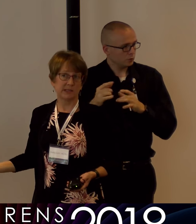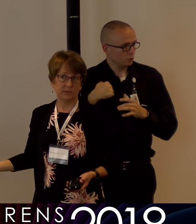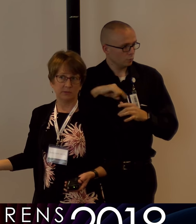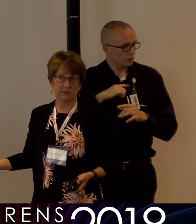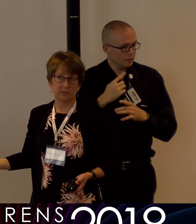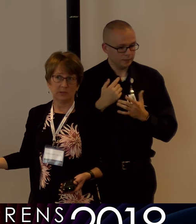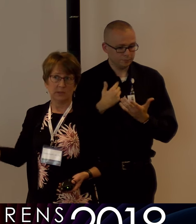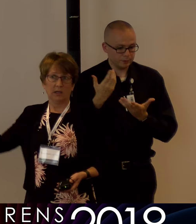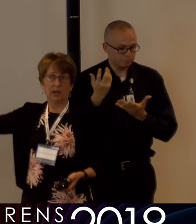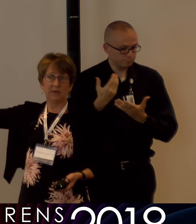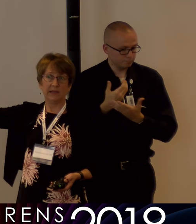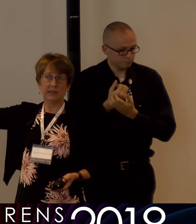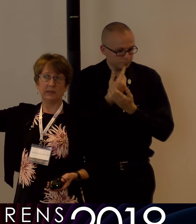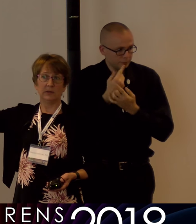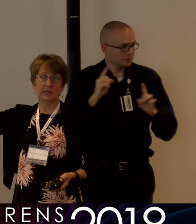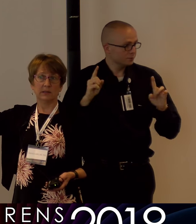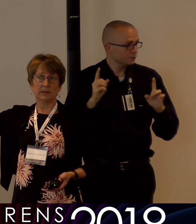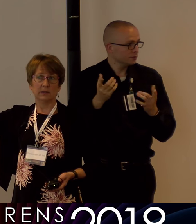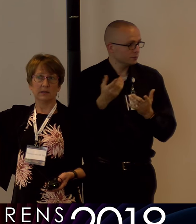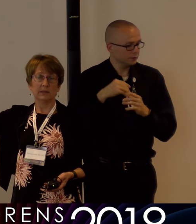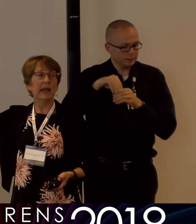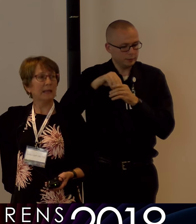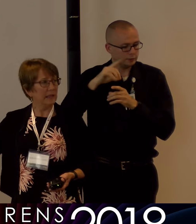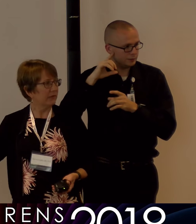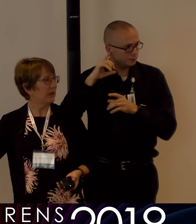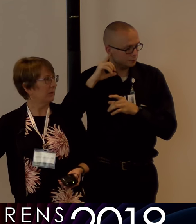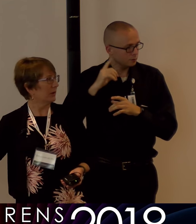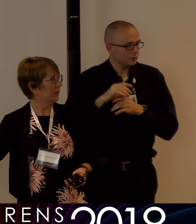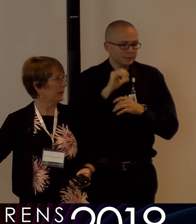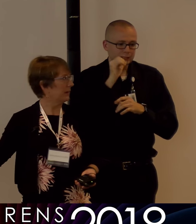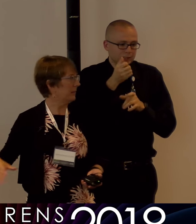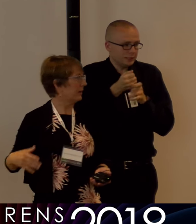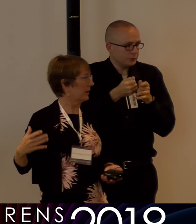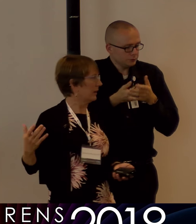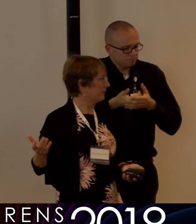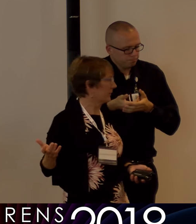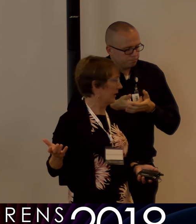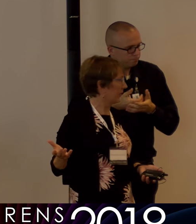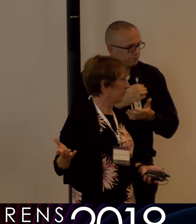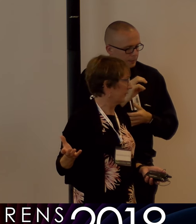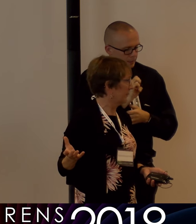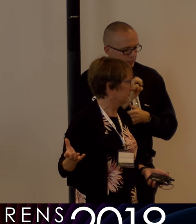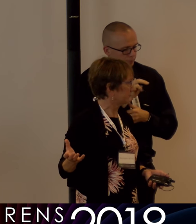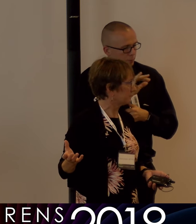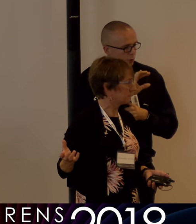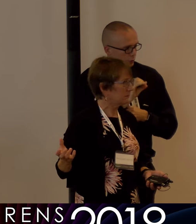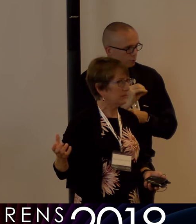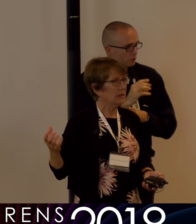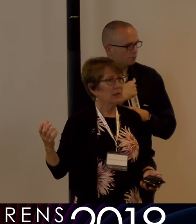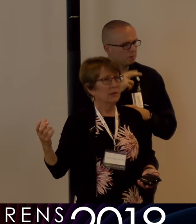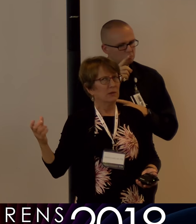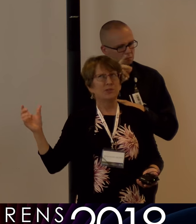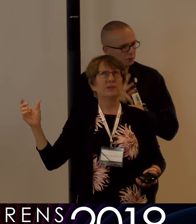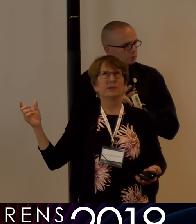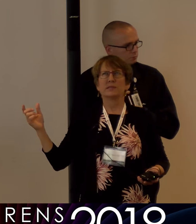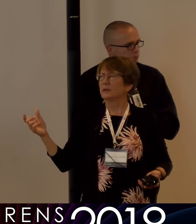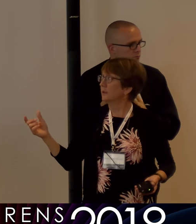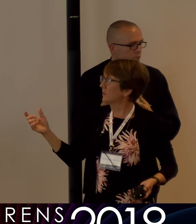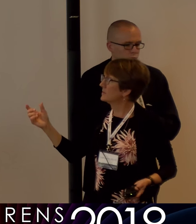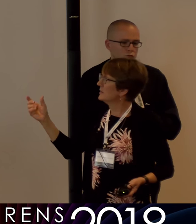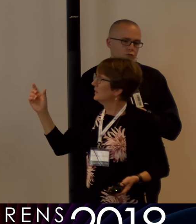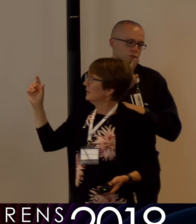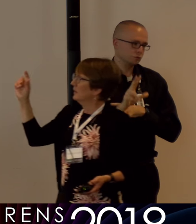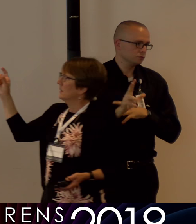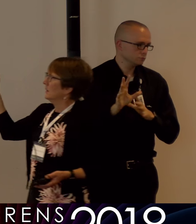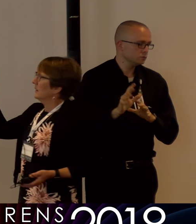get a rescue of that inner ear. Not in every embryo, but in about a third of them, or two-thirds, I